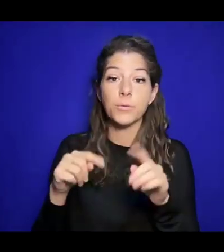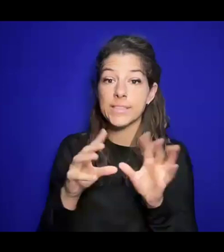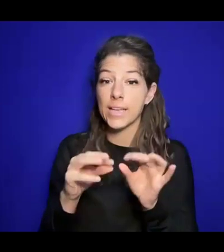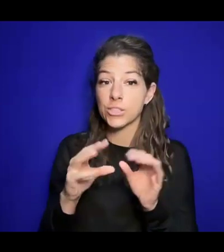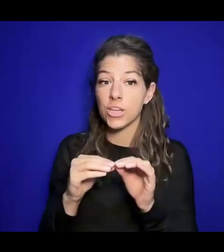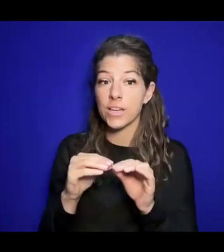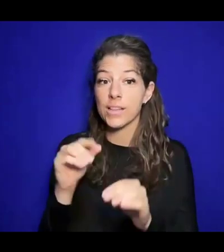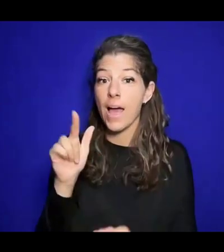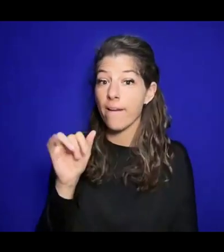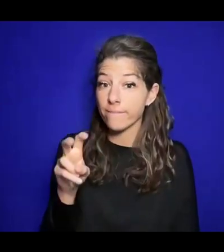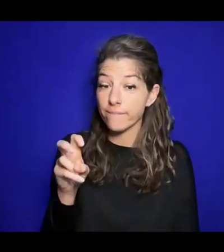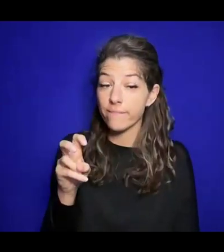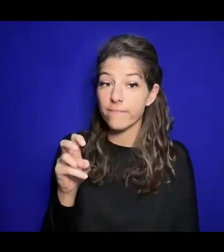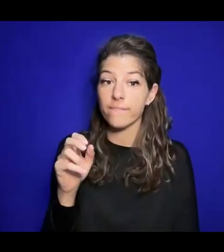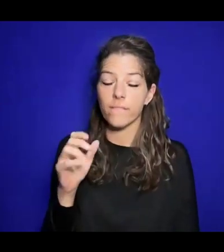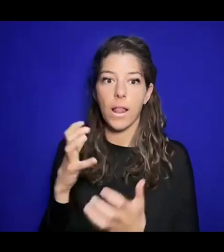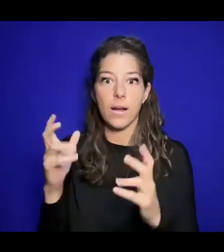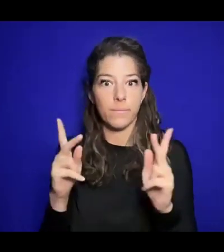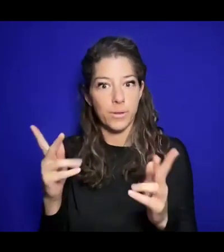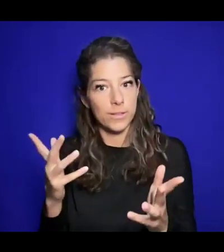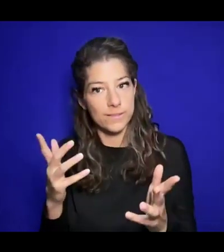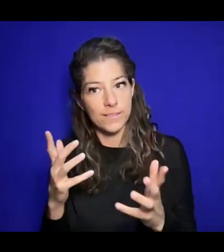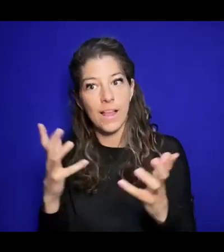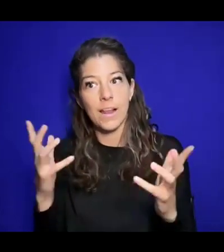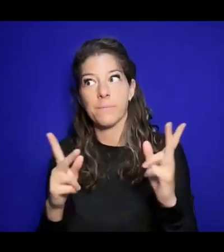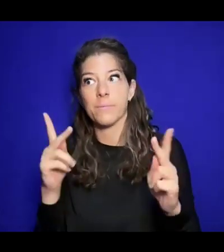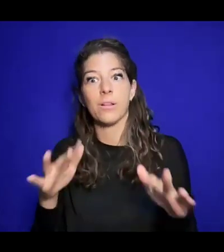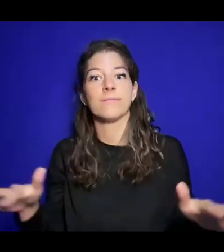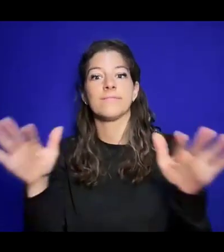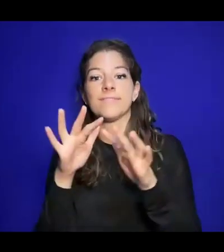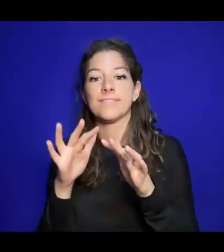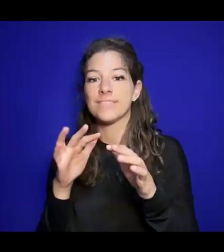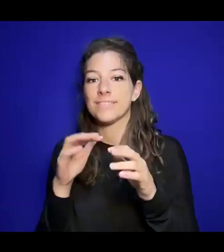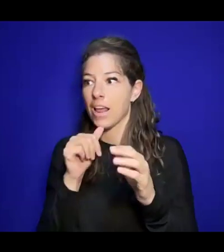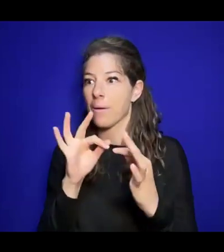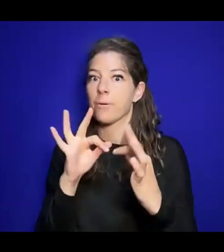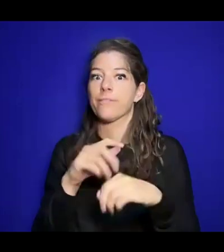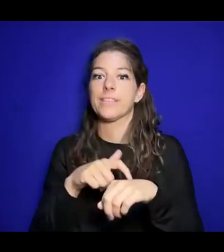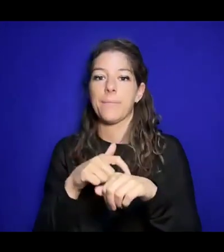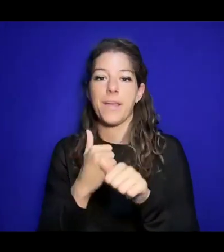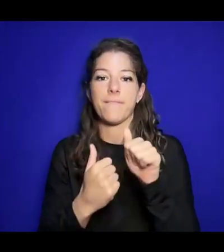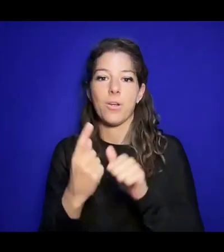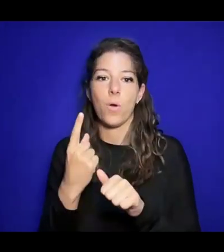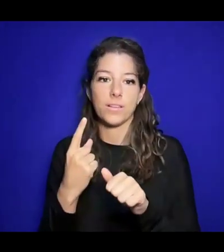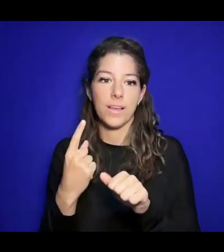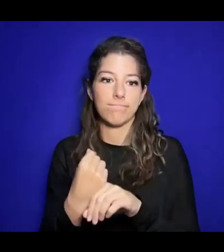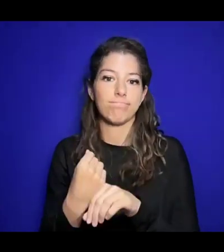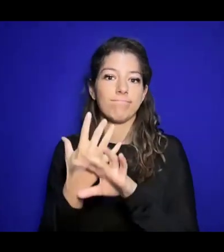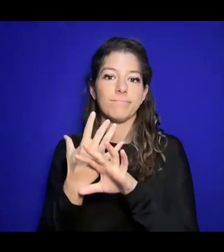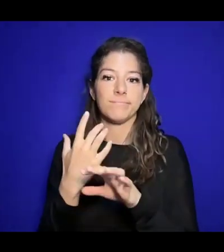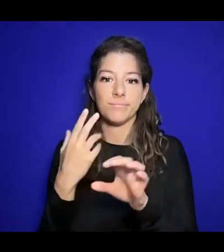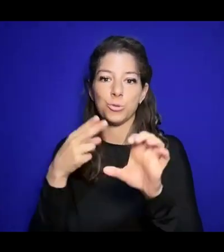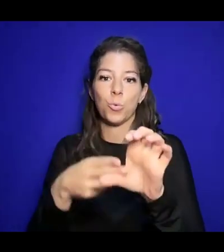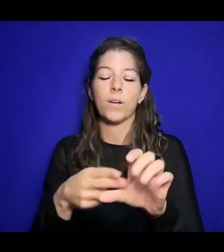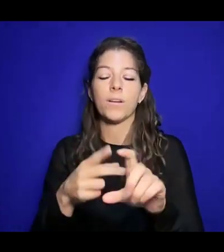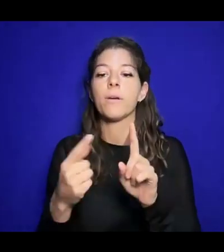that's live. That's a lot of people, it's a lot of people out in the world. There's not a time that everybody can attend. But you can